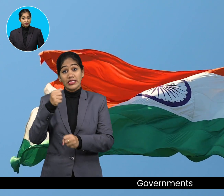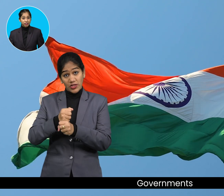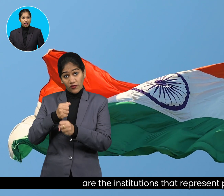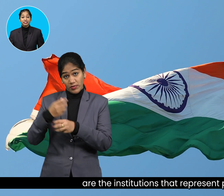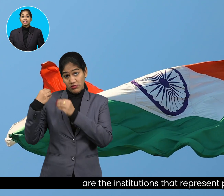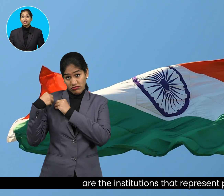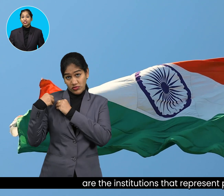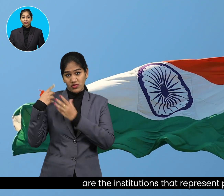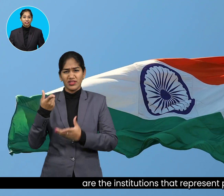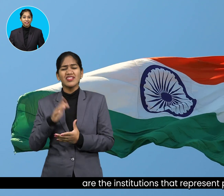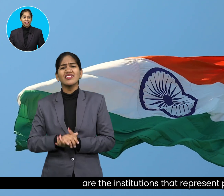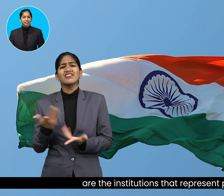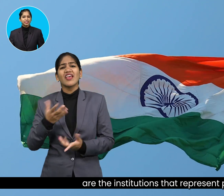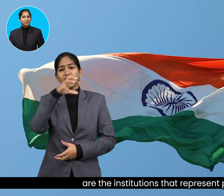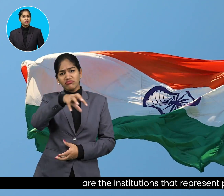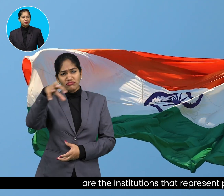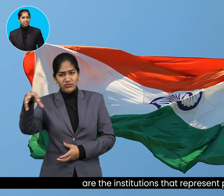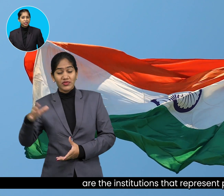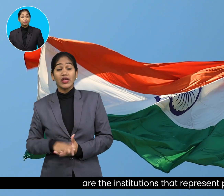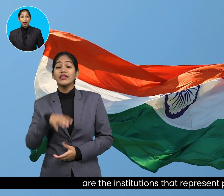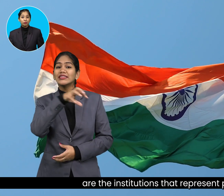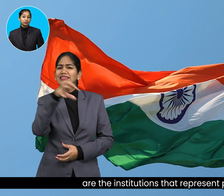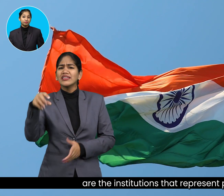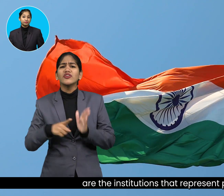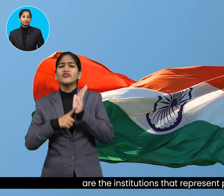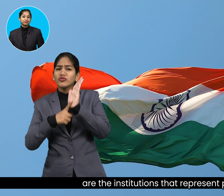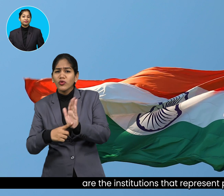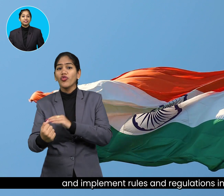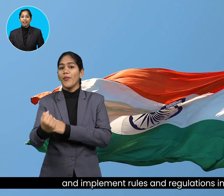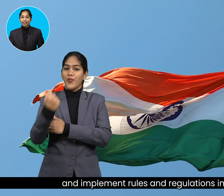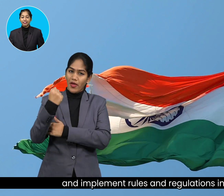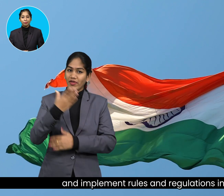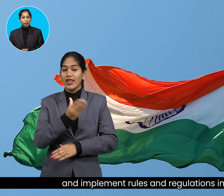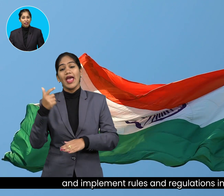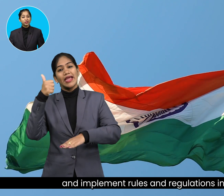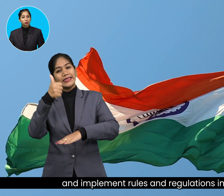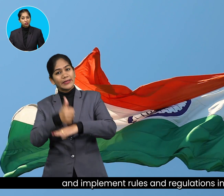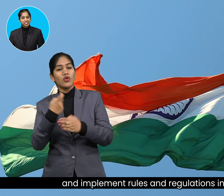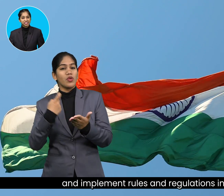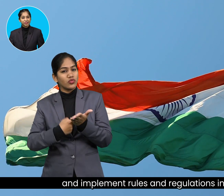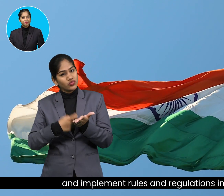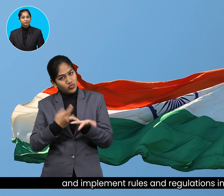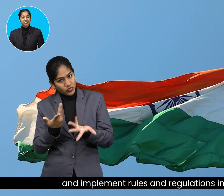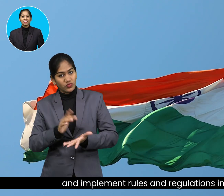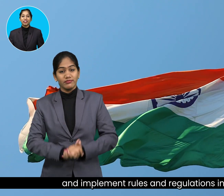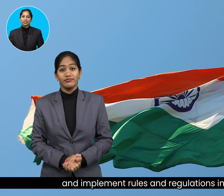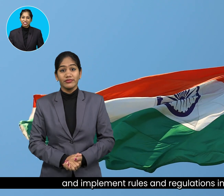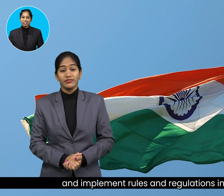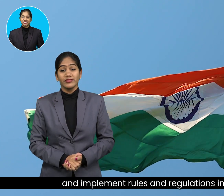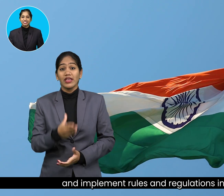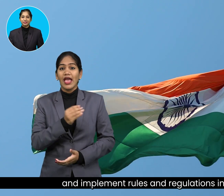Governments are the institutions that represent power and implement rules